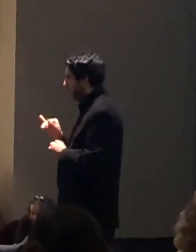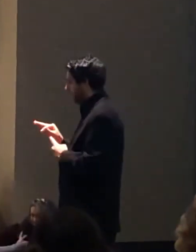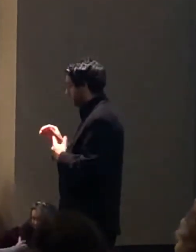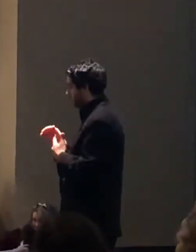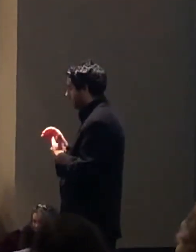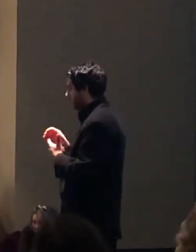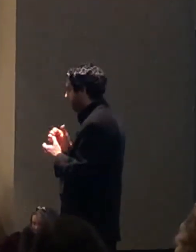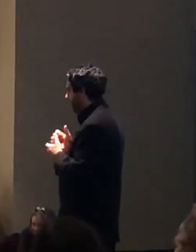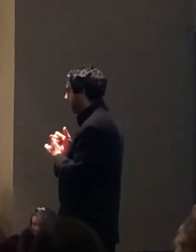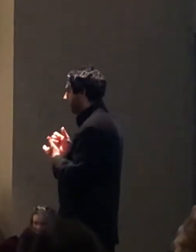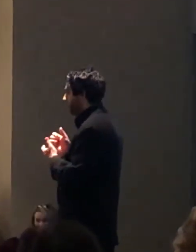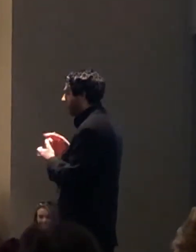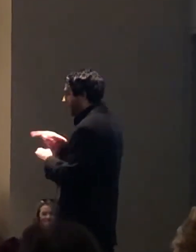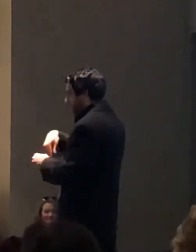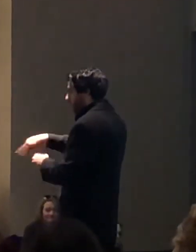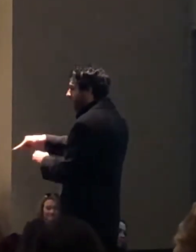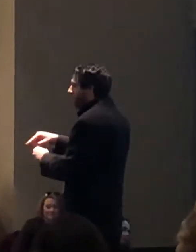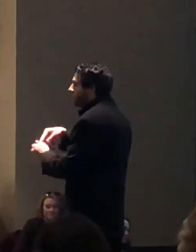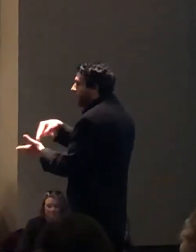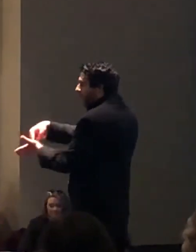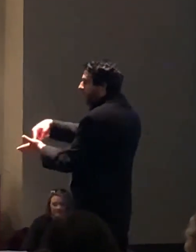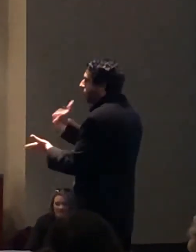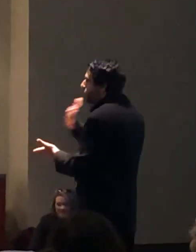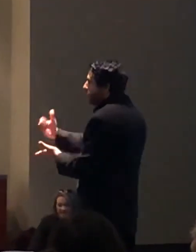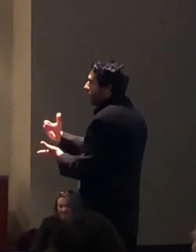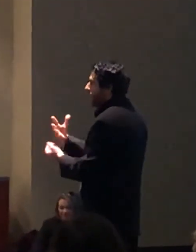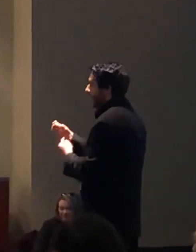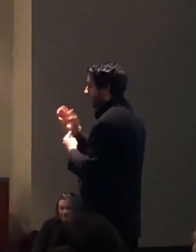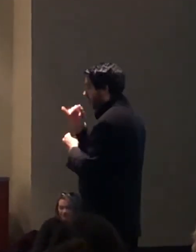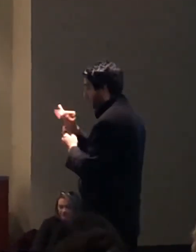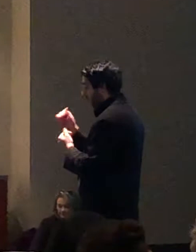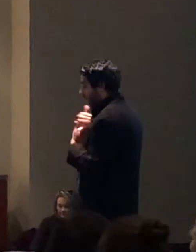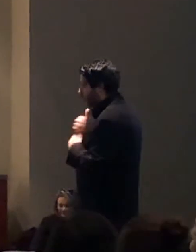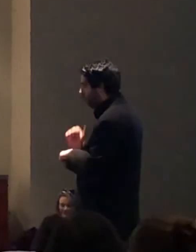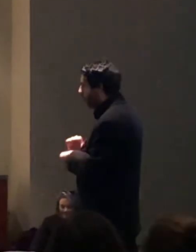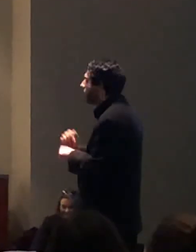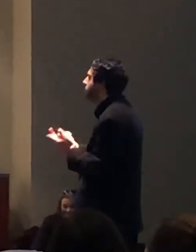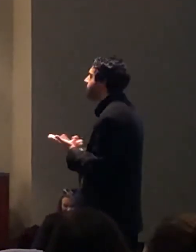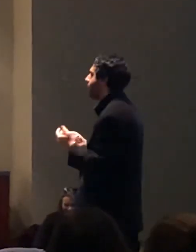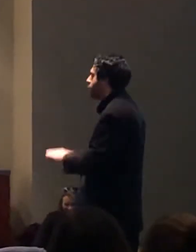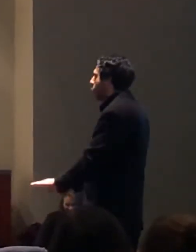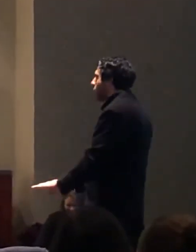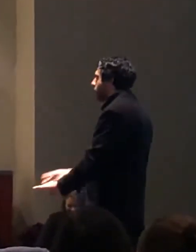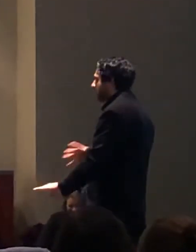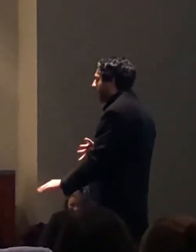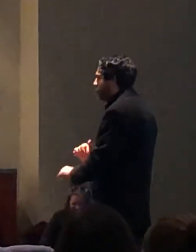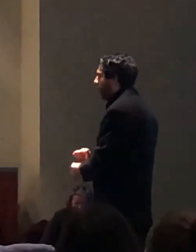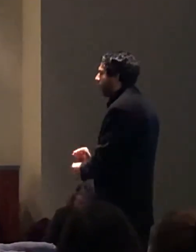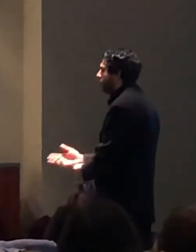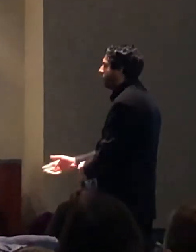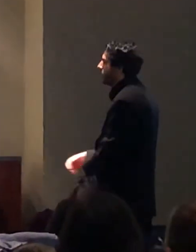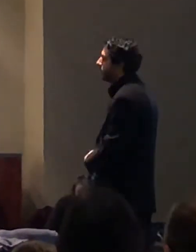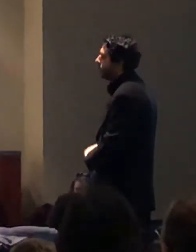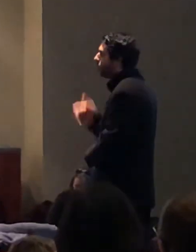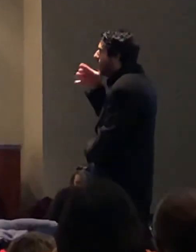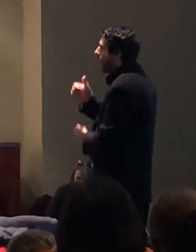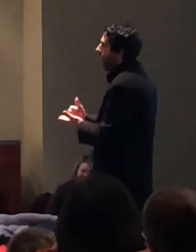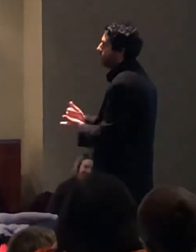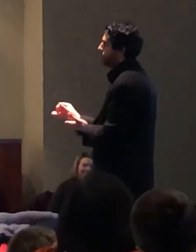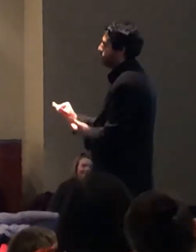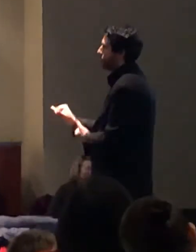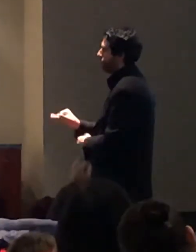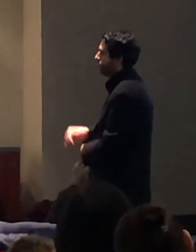table activities, and then take their work to the floor. Let them take their work to the floor. That